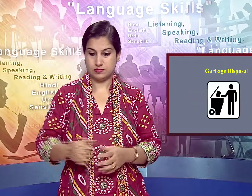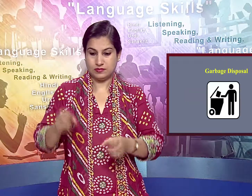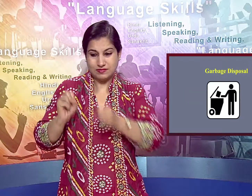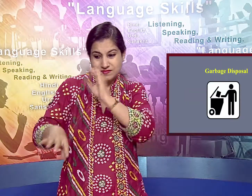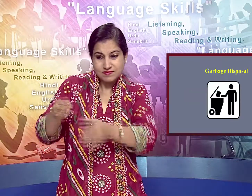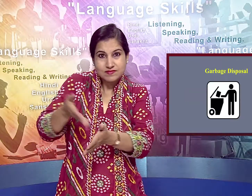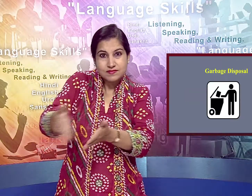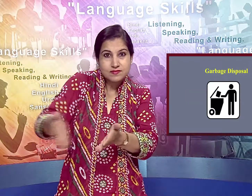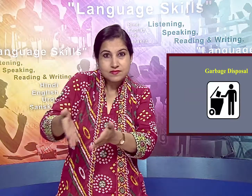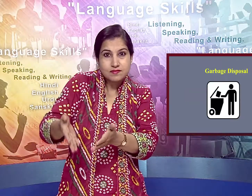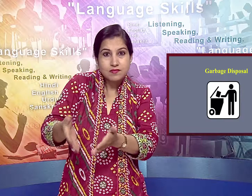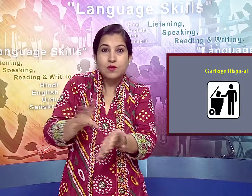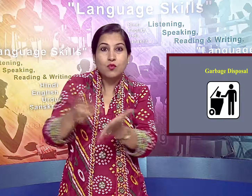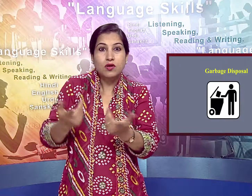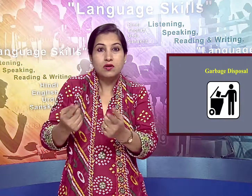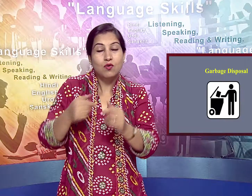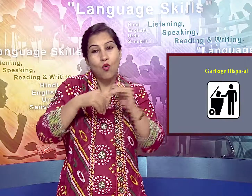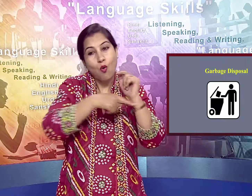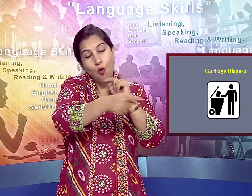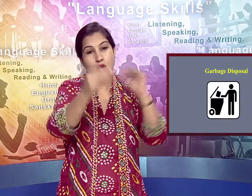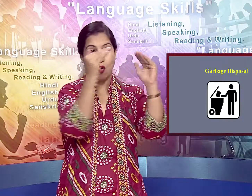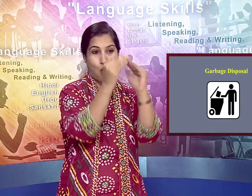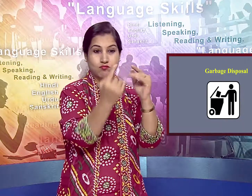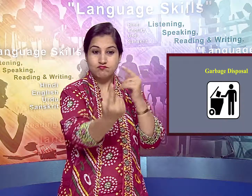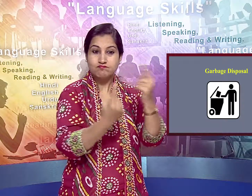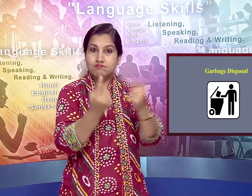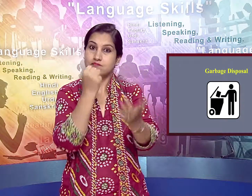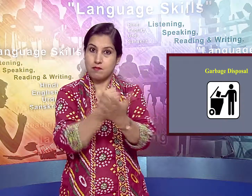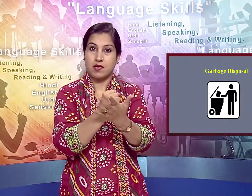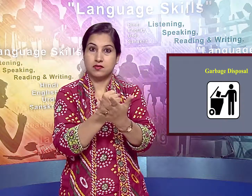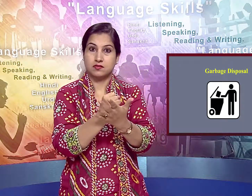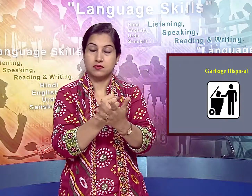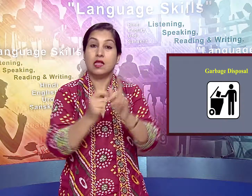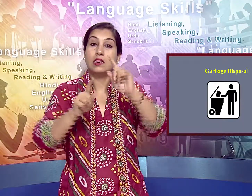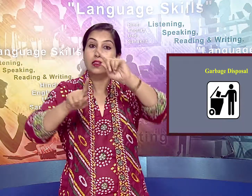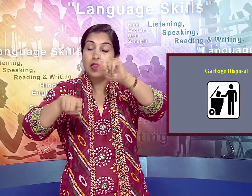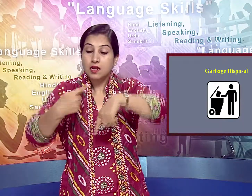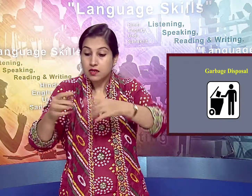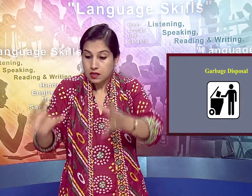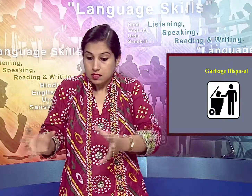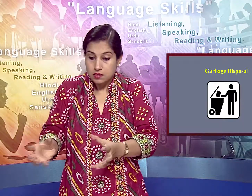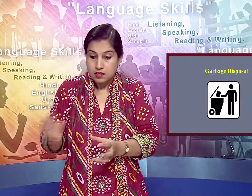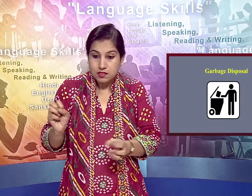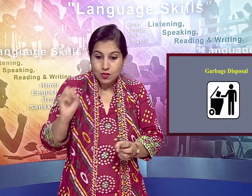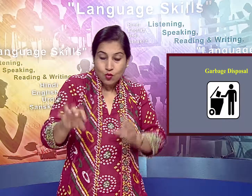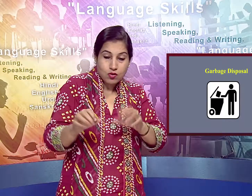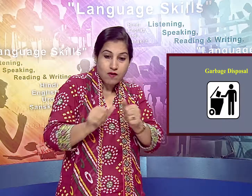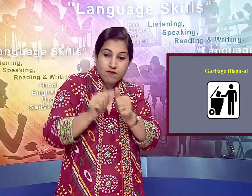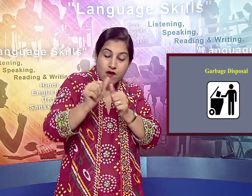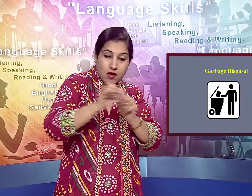Garbage disposal is done in each home, then it goes to a common place far away